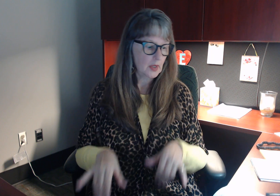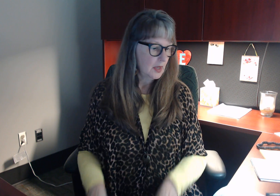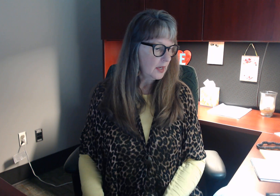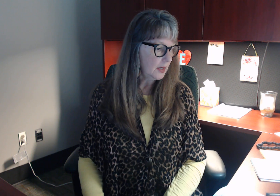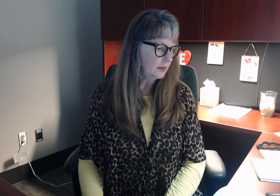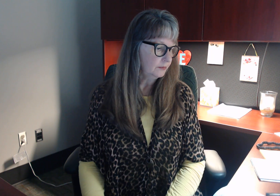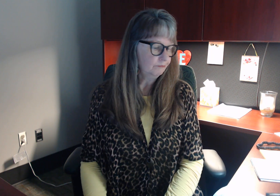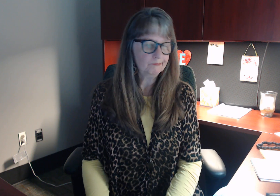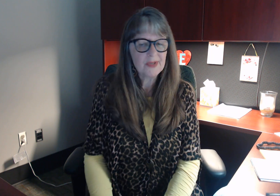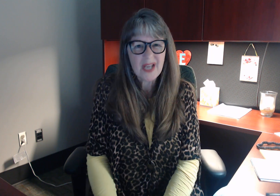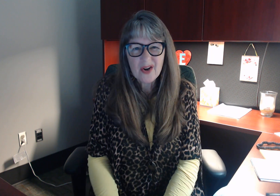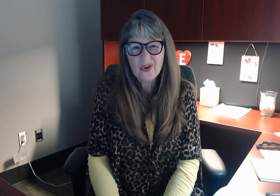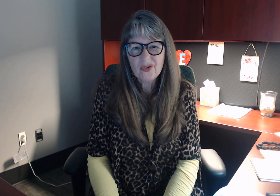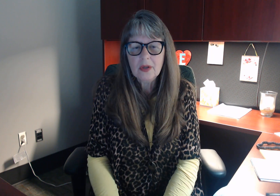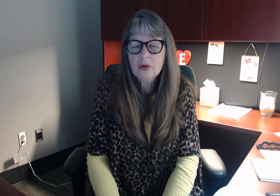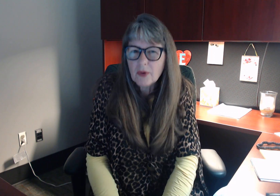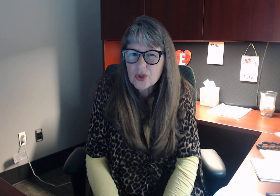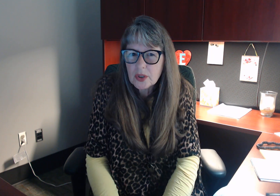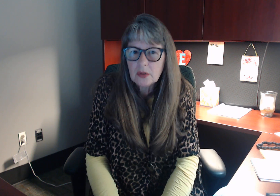right? Standard, universal.